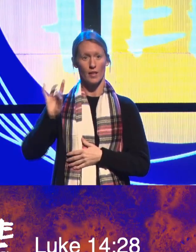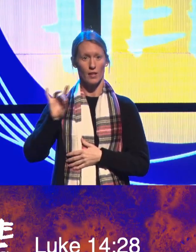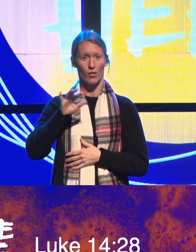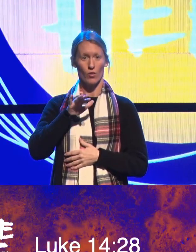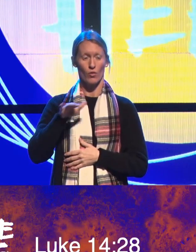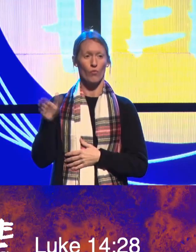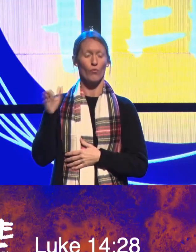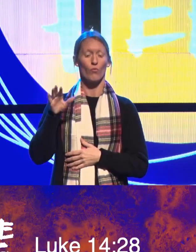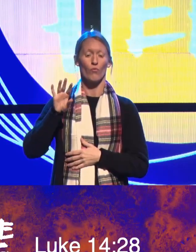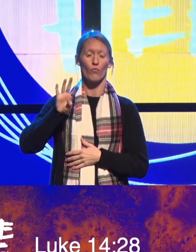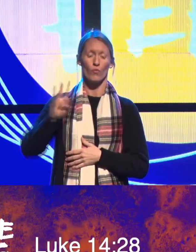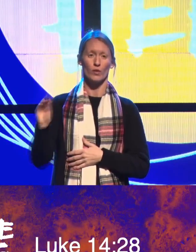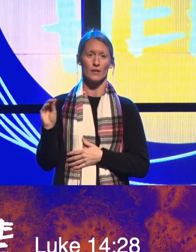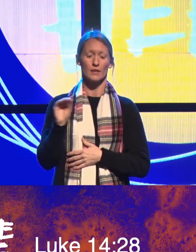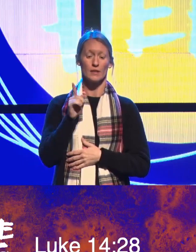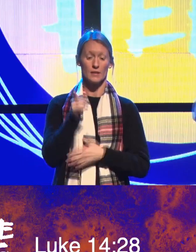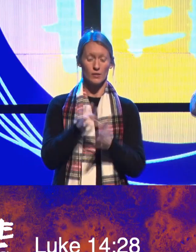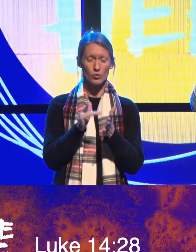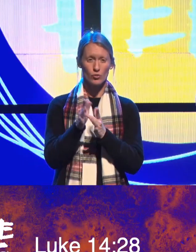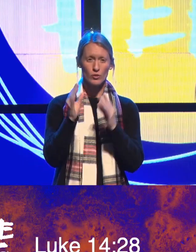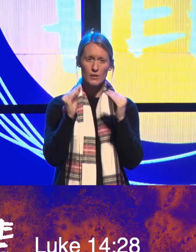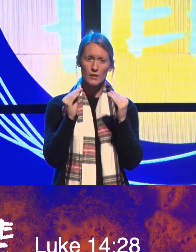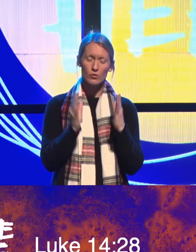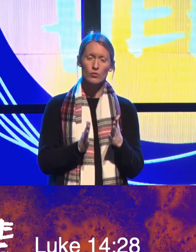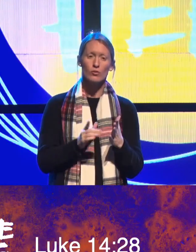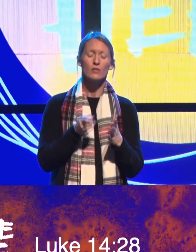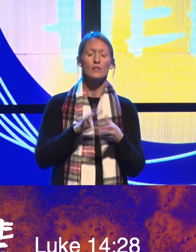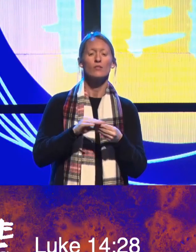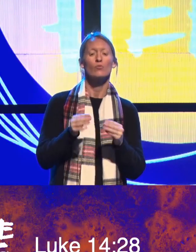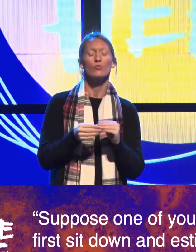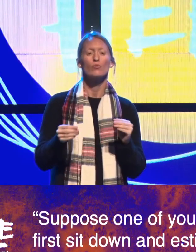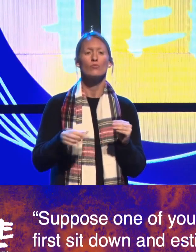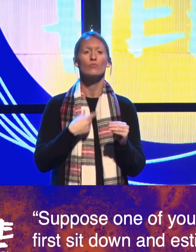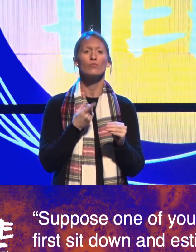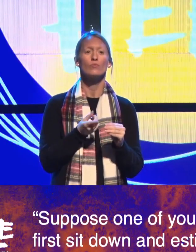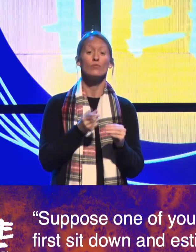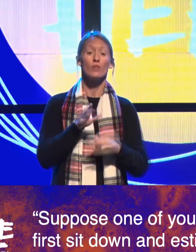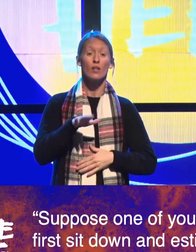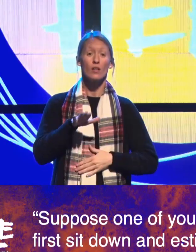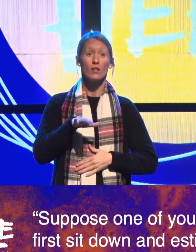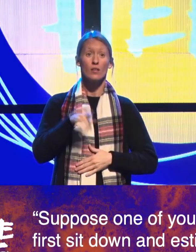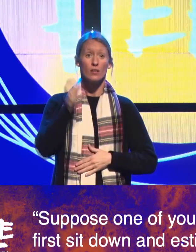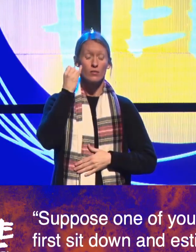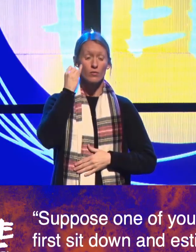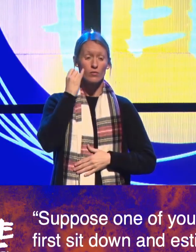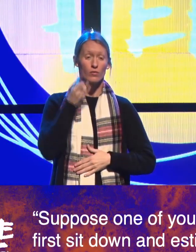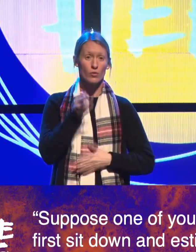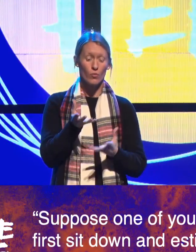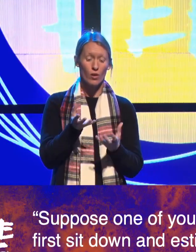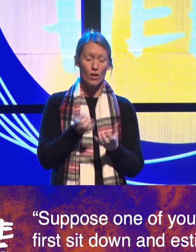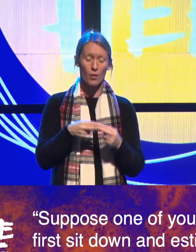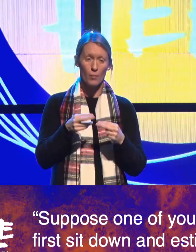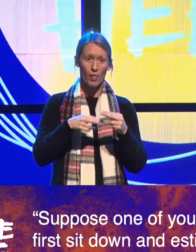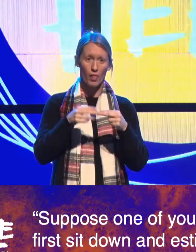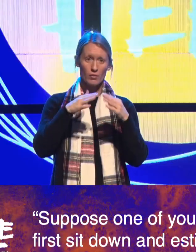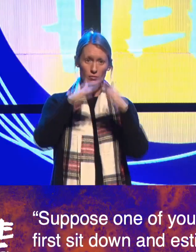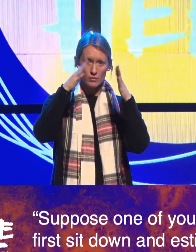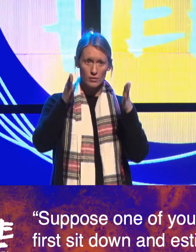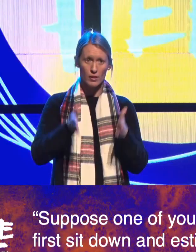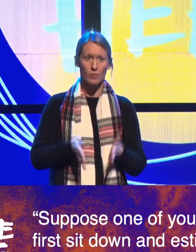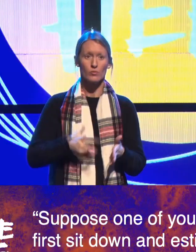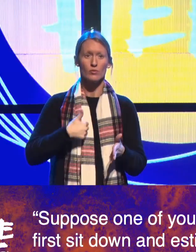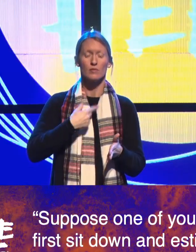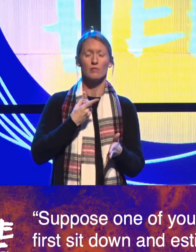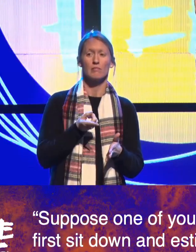gives this story. Well, it's not really a story. He just kind of gives this anecdote. And he says, listen, suppose one of you wants to build a tower. Why they would want to build a tower, I